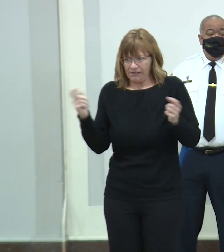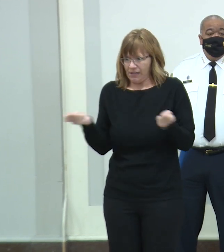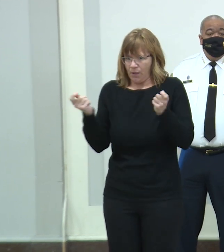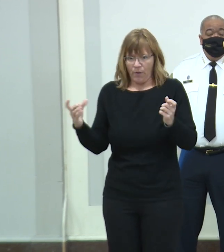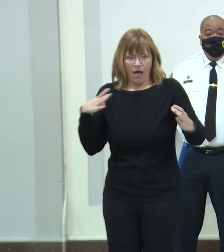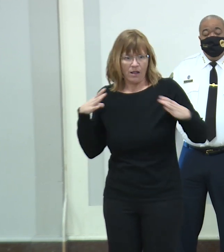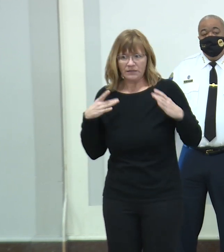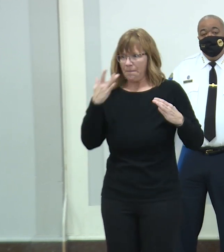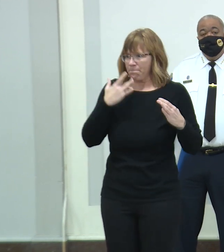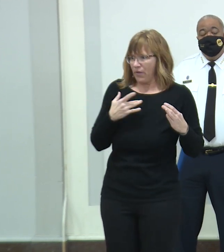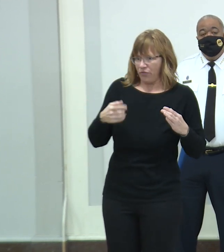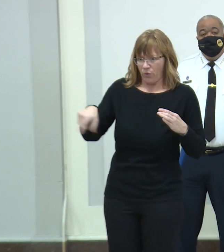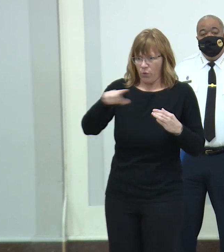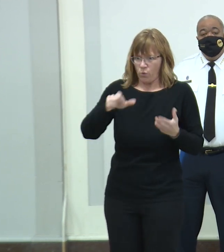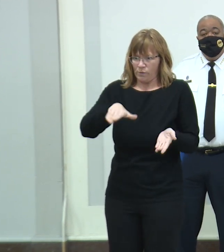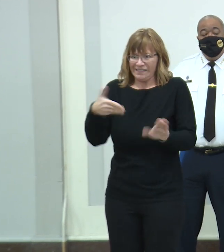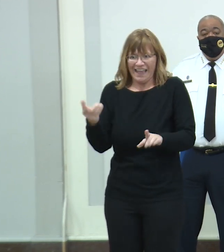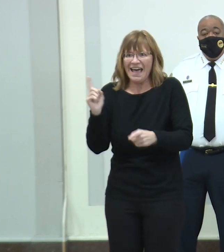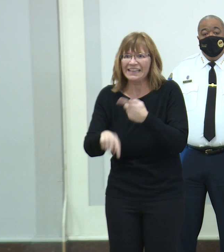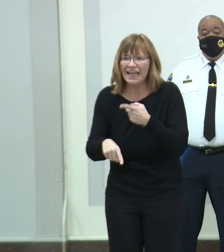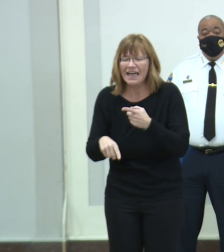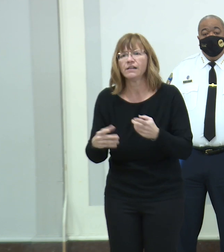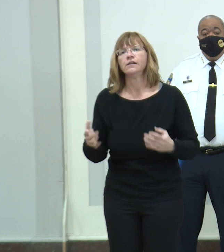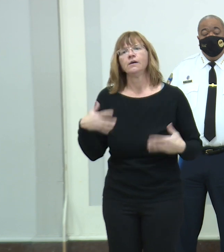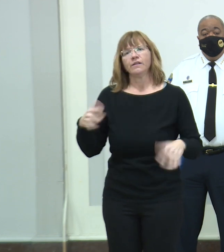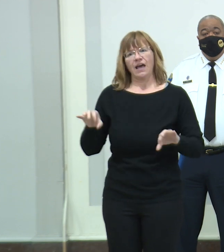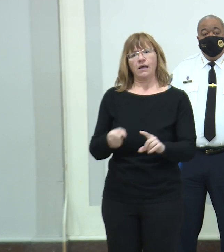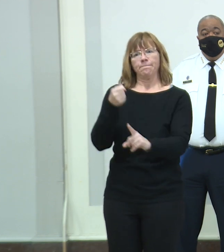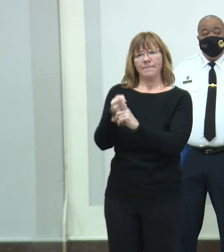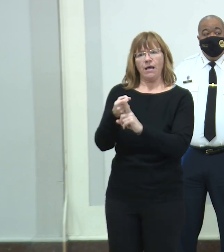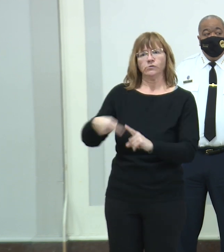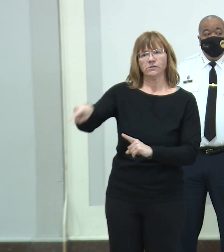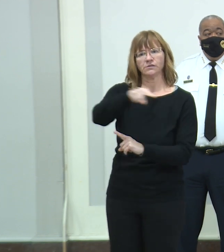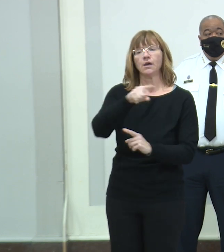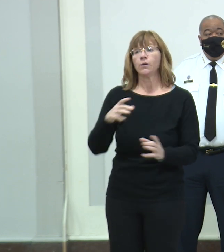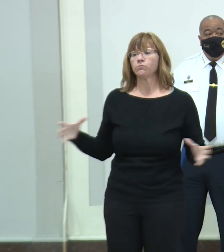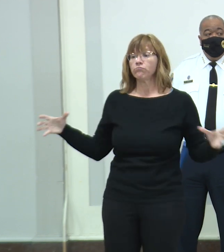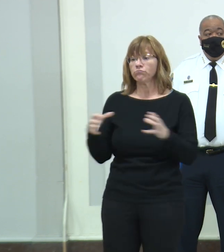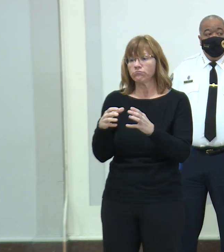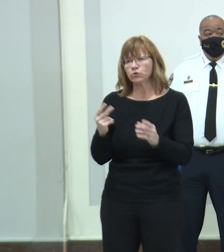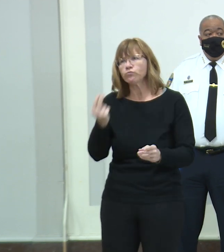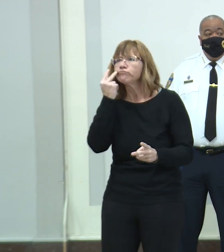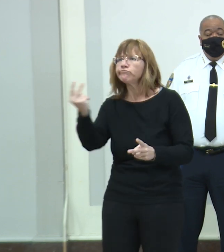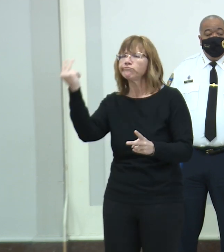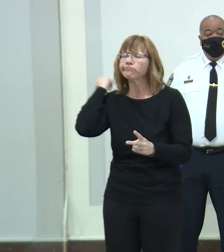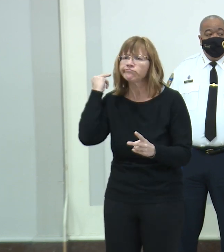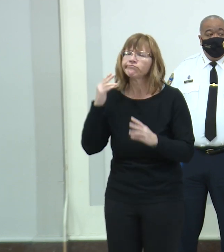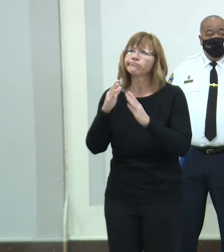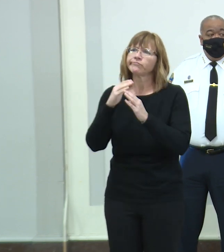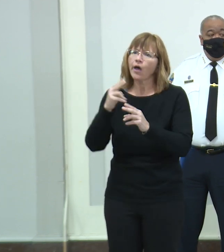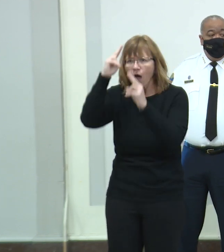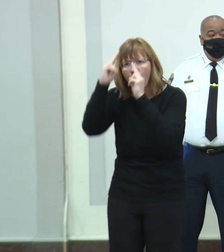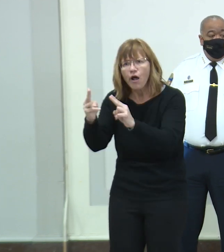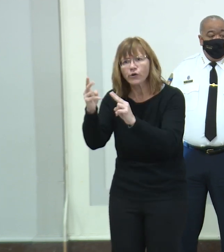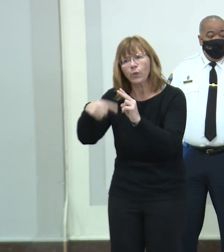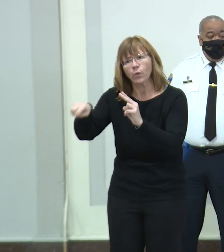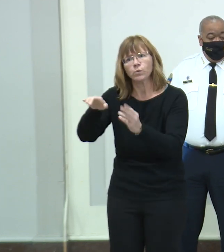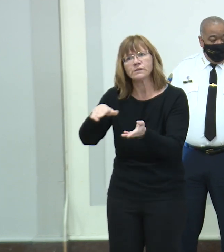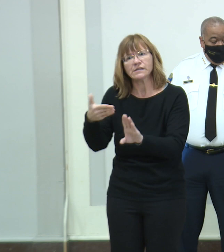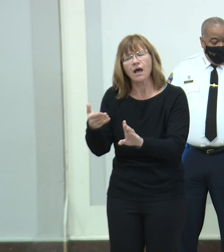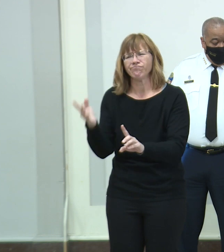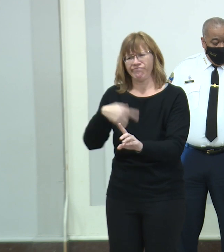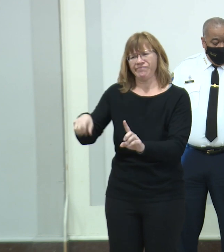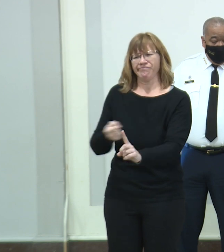their families. That's what this is about. These are not numbers. These are about people and communities that are deeply impacted by this